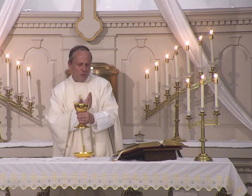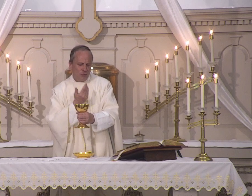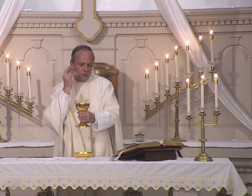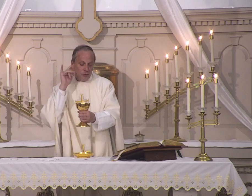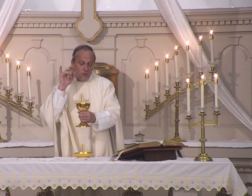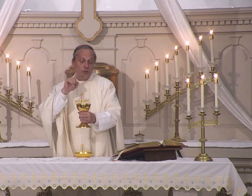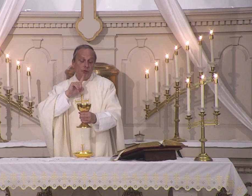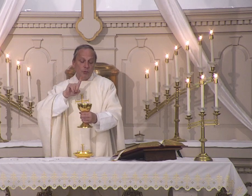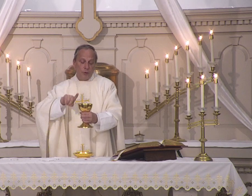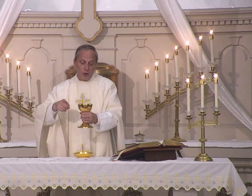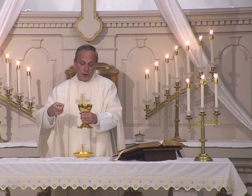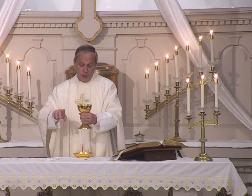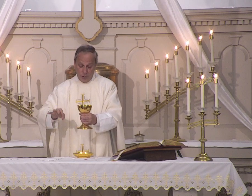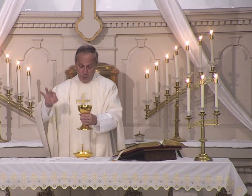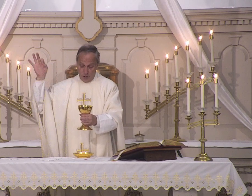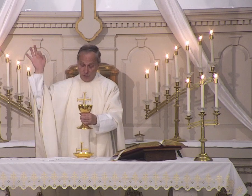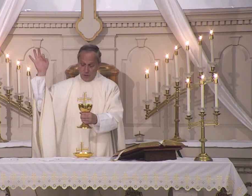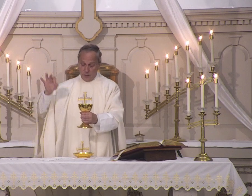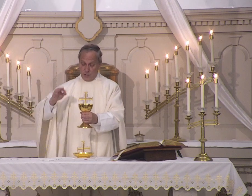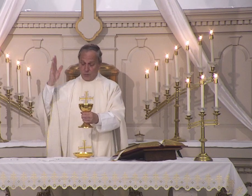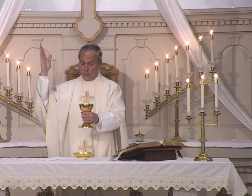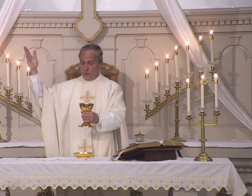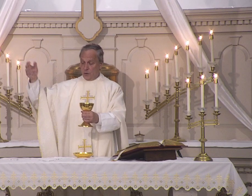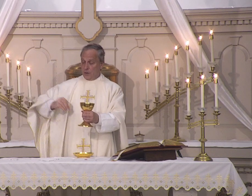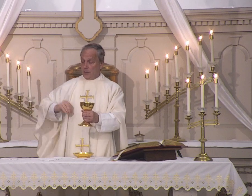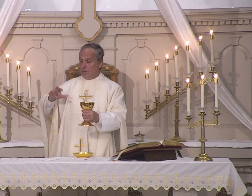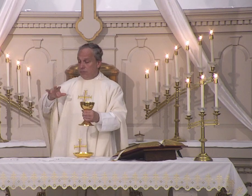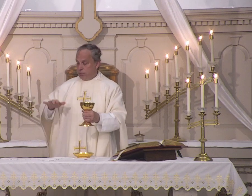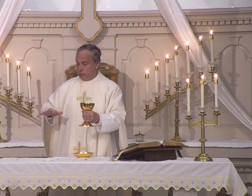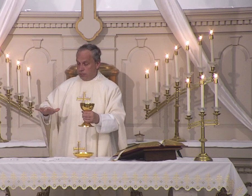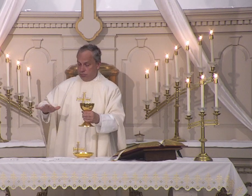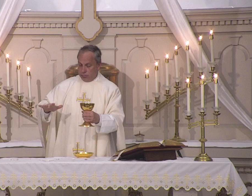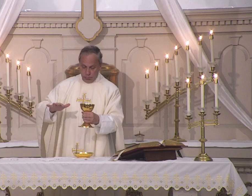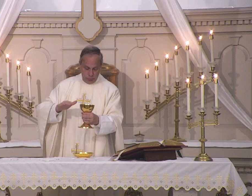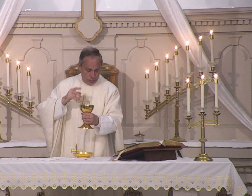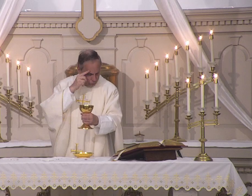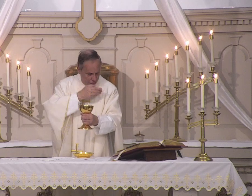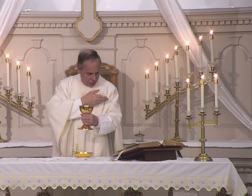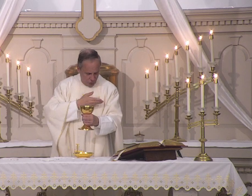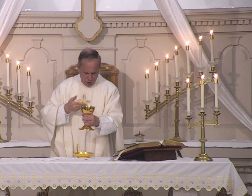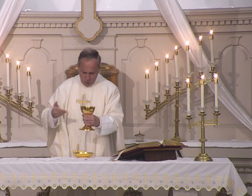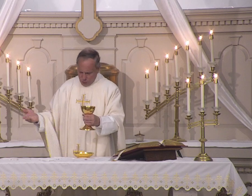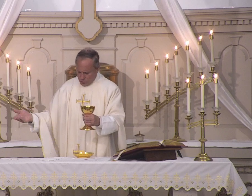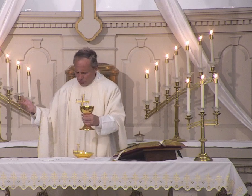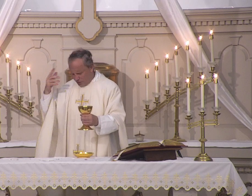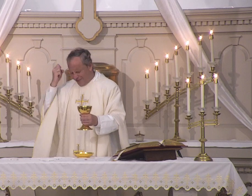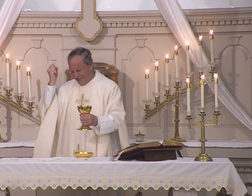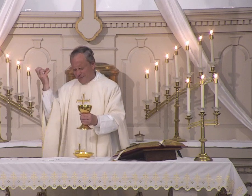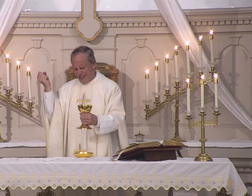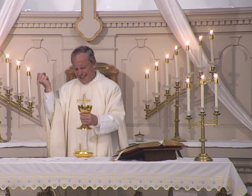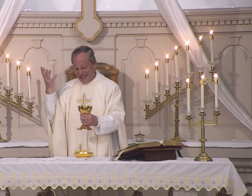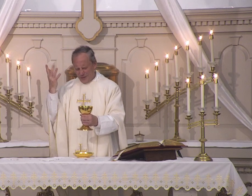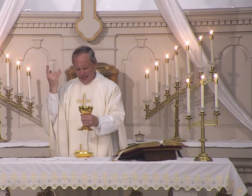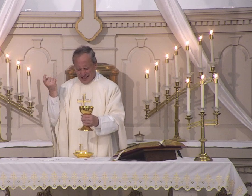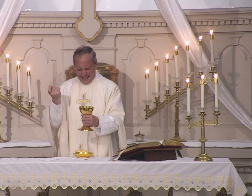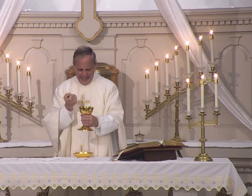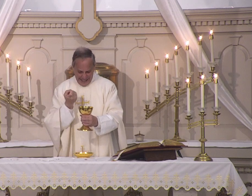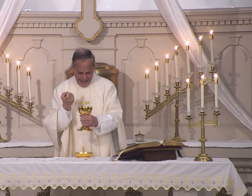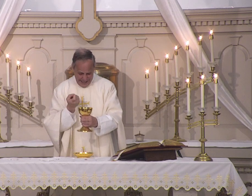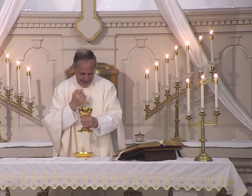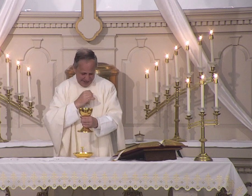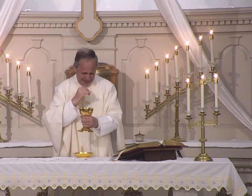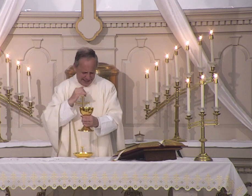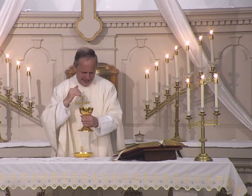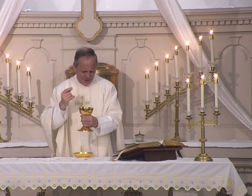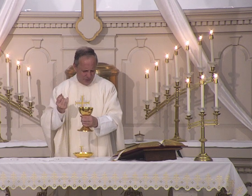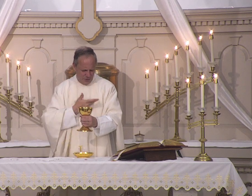blood of the new and eternal covenant, which will be poured out for you and for many